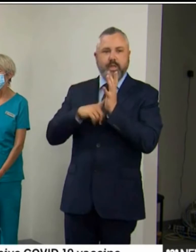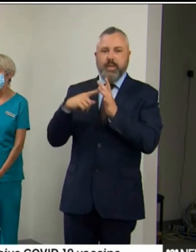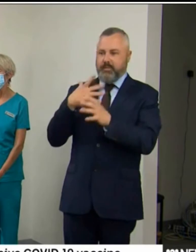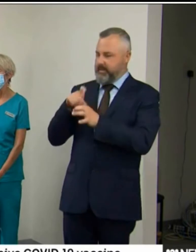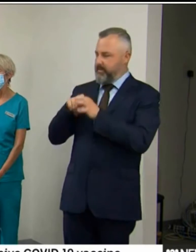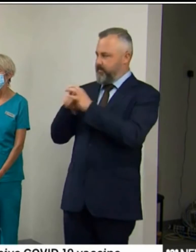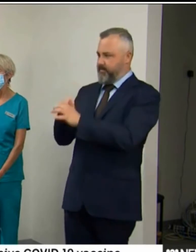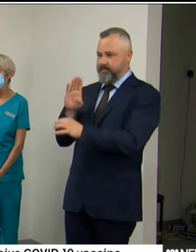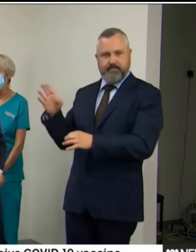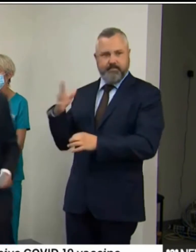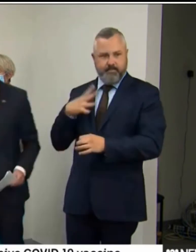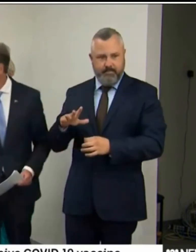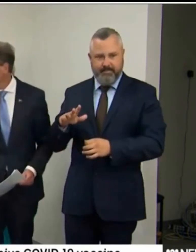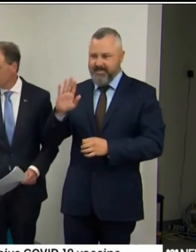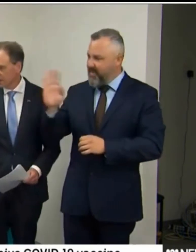Hello, Tamsin. Thank you.